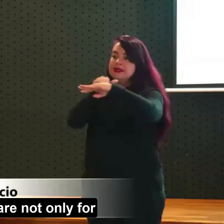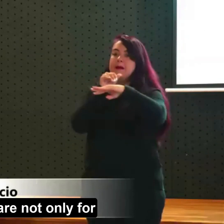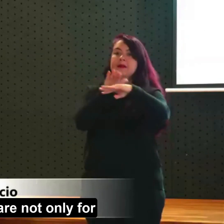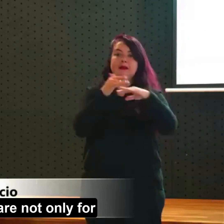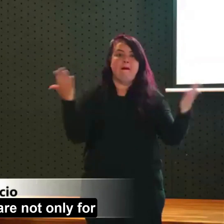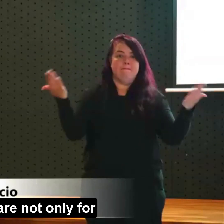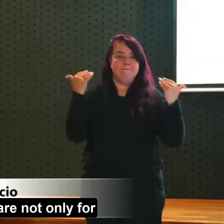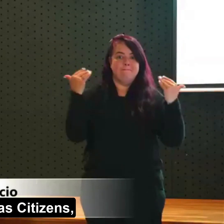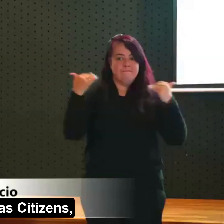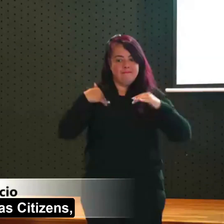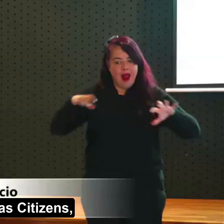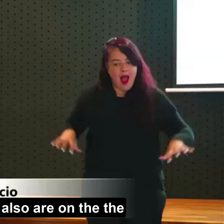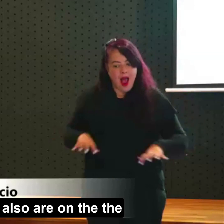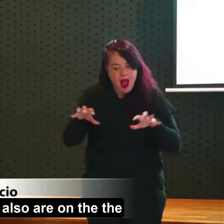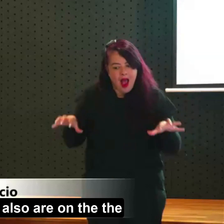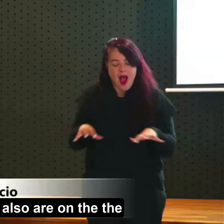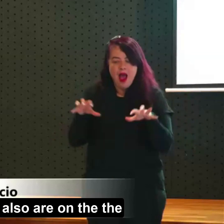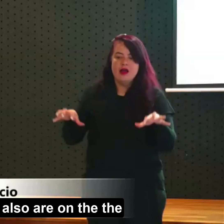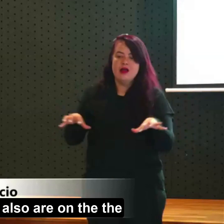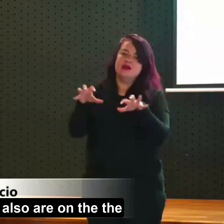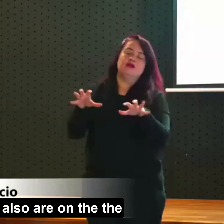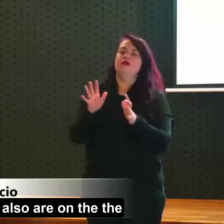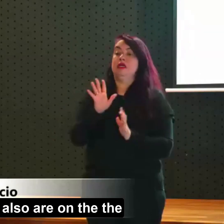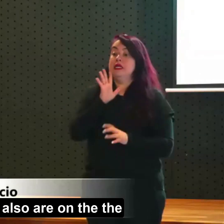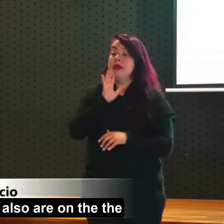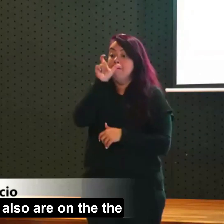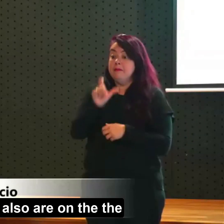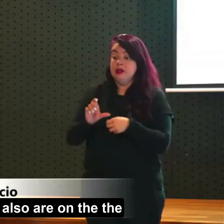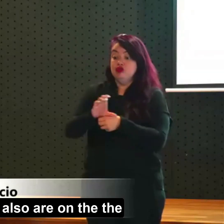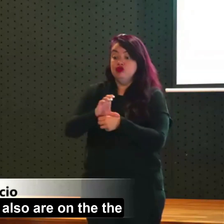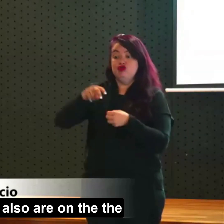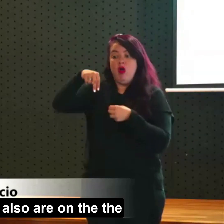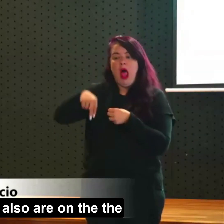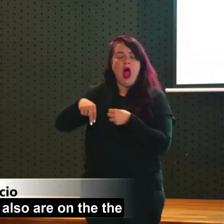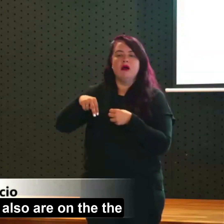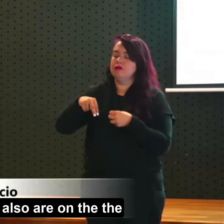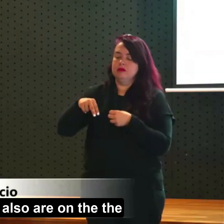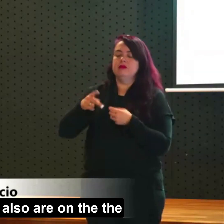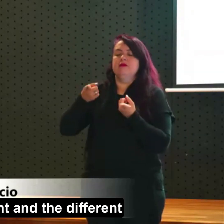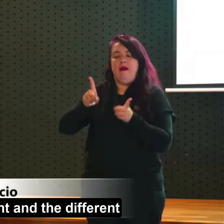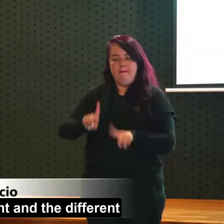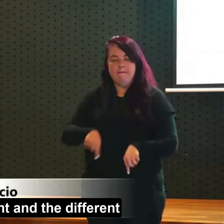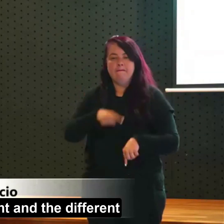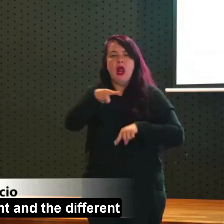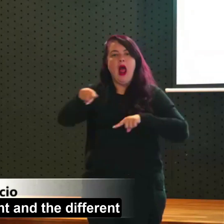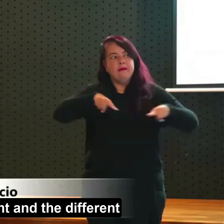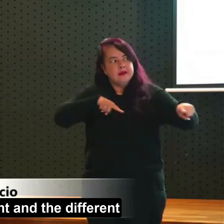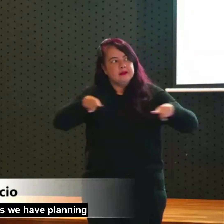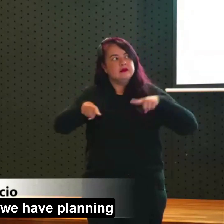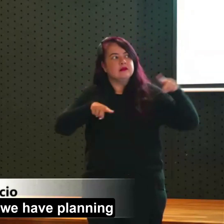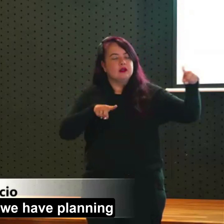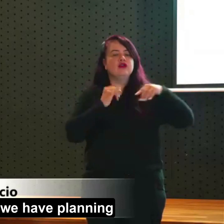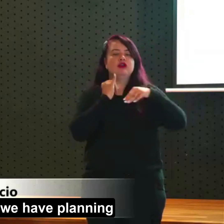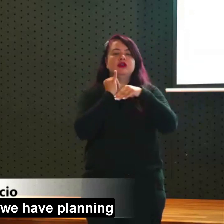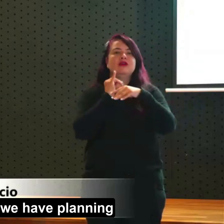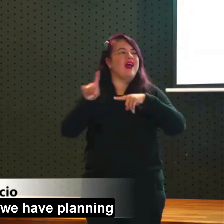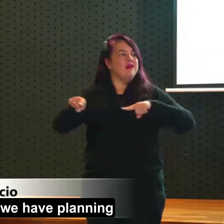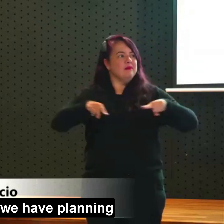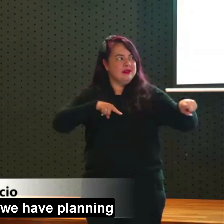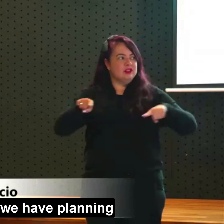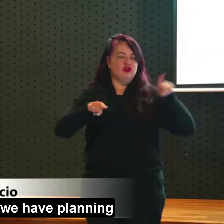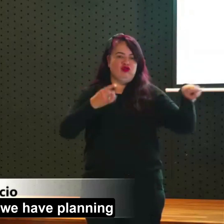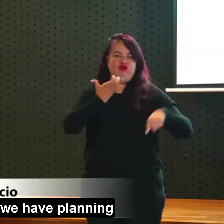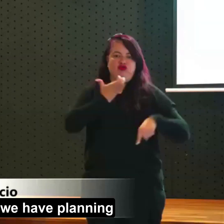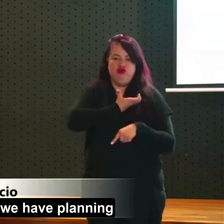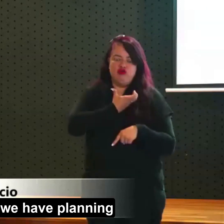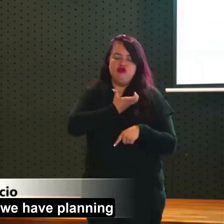are not only for us as citizens, but they're also are on the government and the different agencies. We